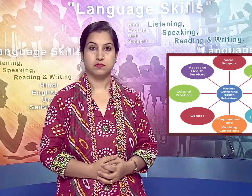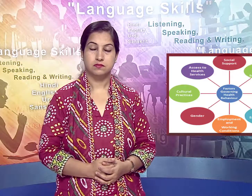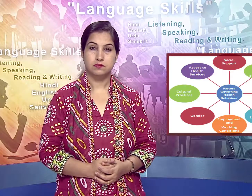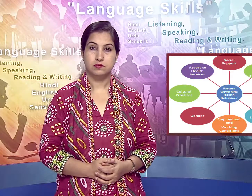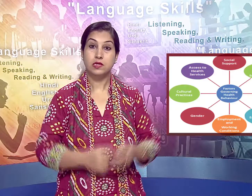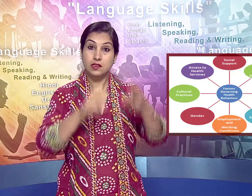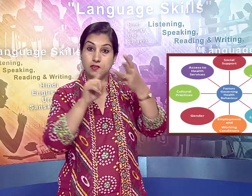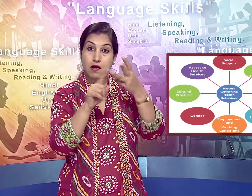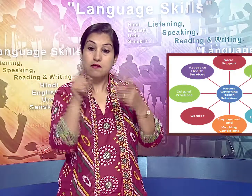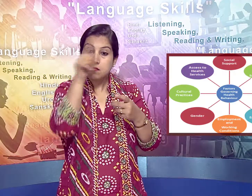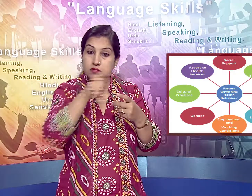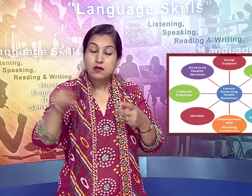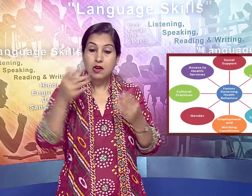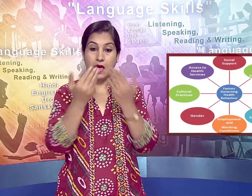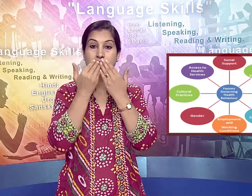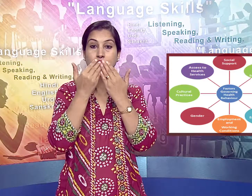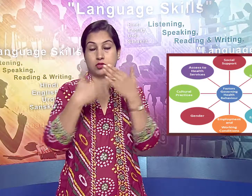The third circle is education level.